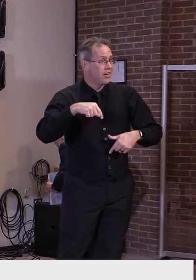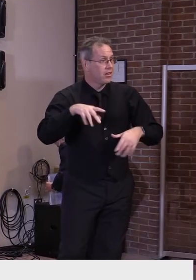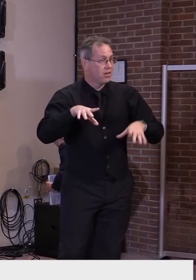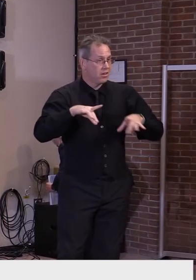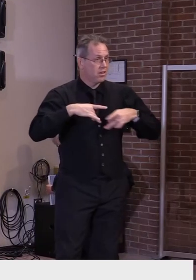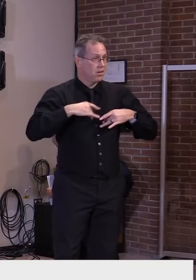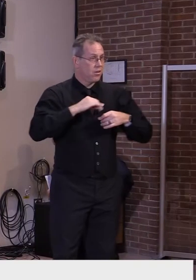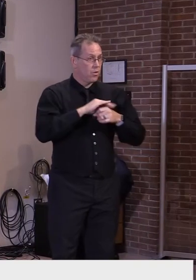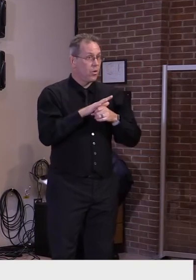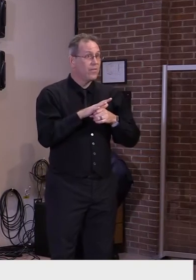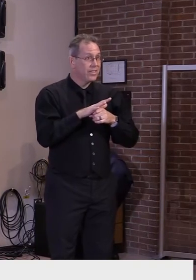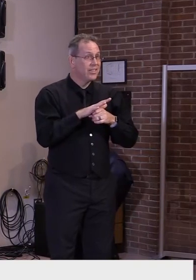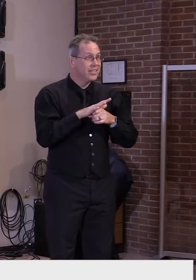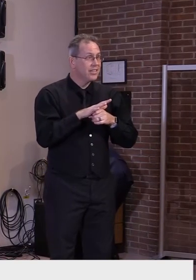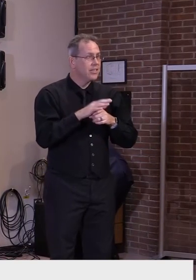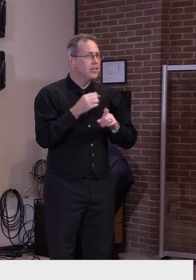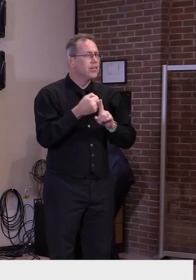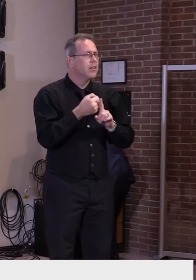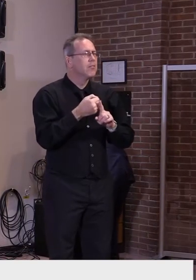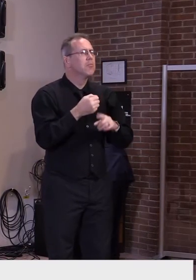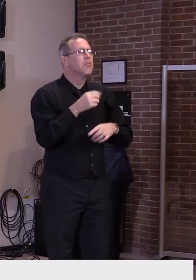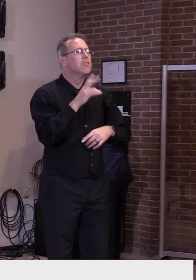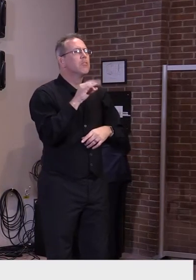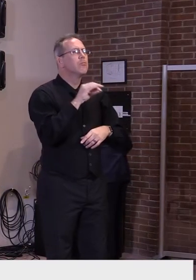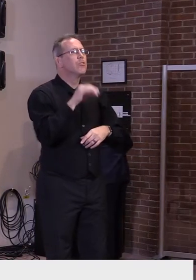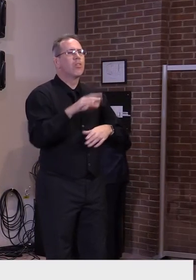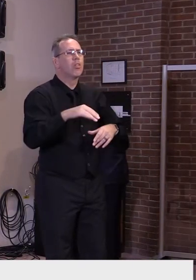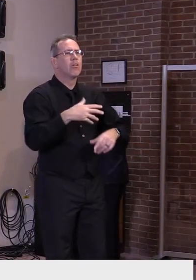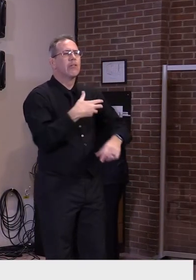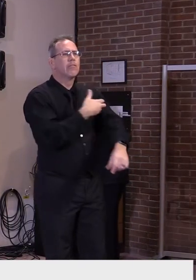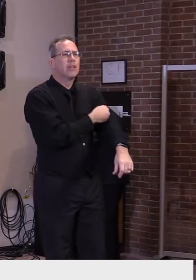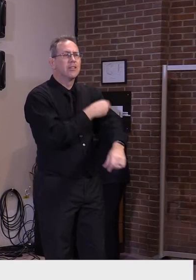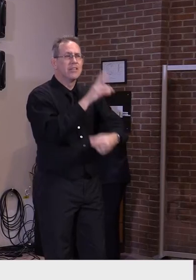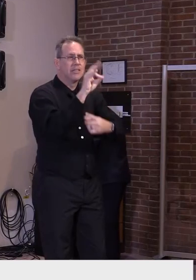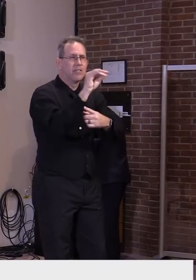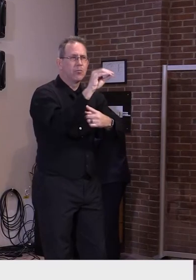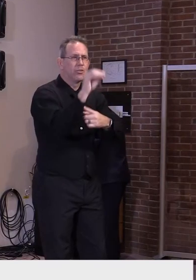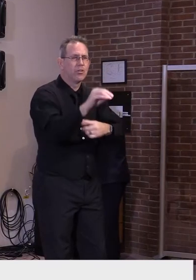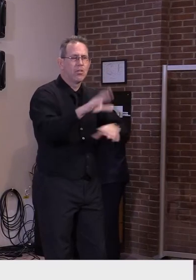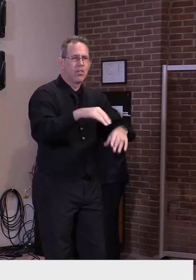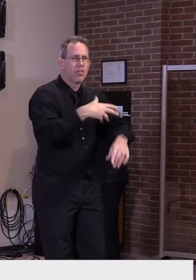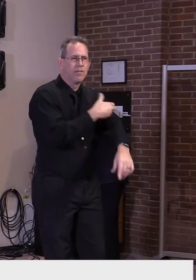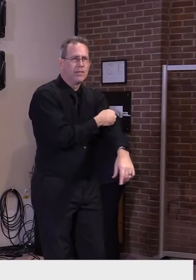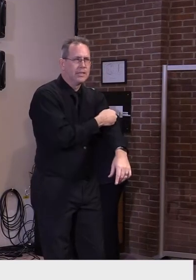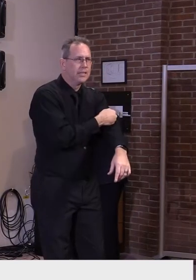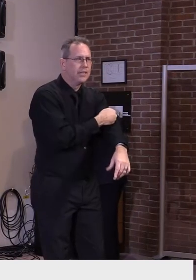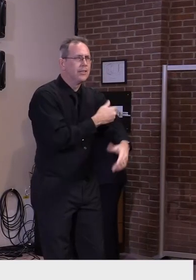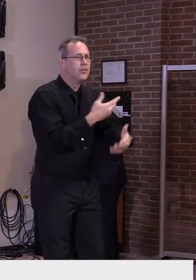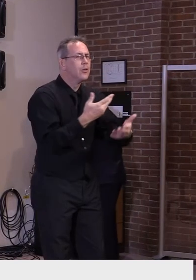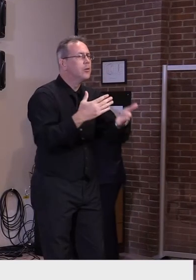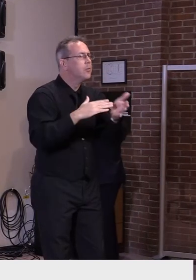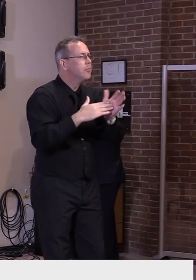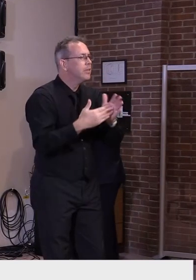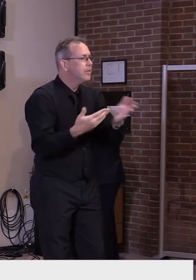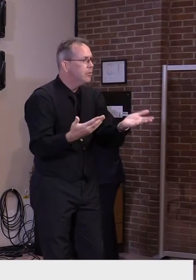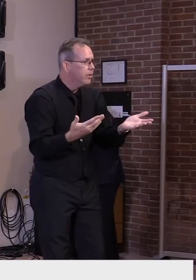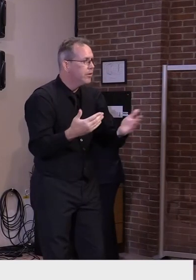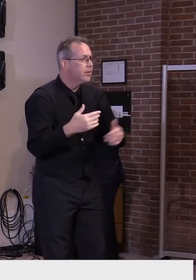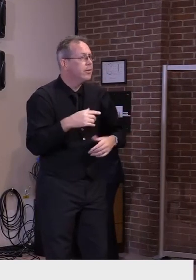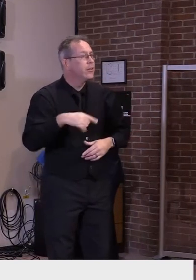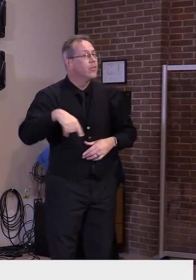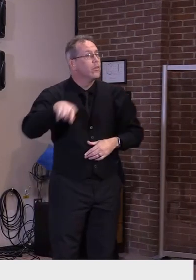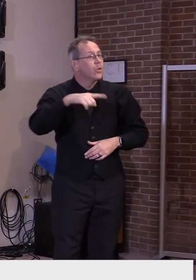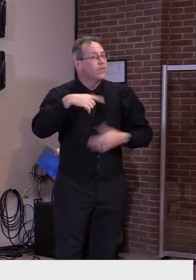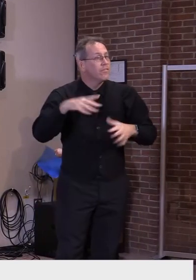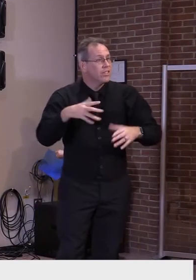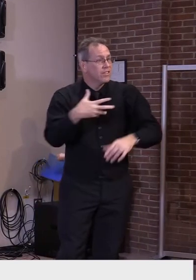is amongst the unvaccinated. And that's a pretty, when you start doing the math, that's a pretty small population in regards to, we have, you